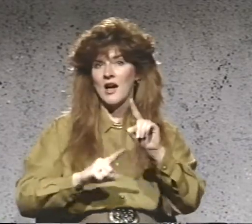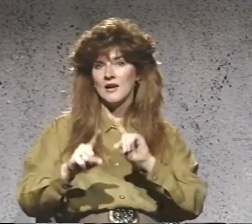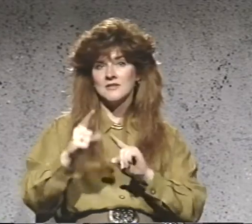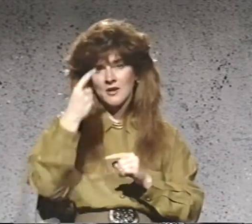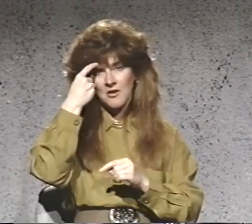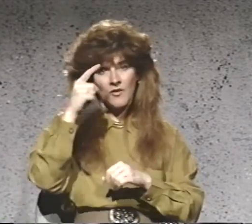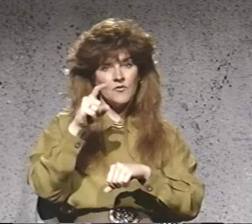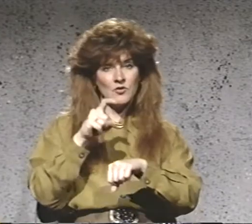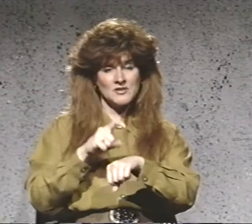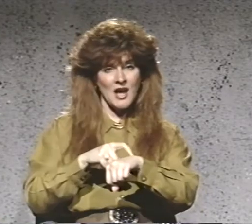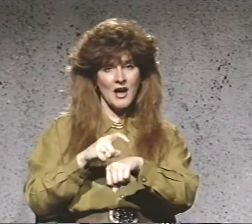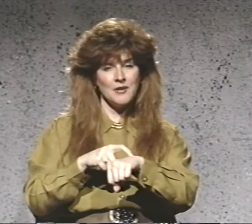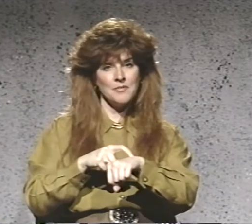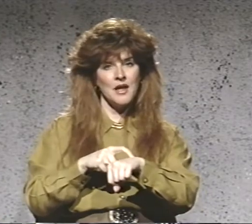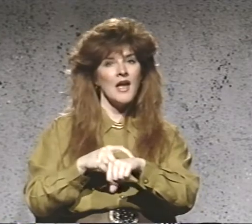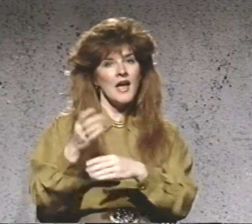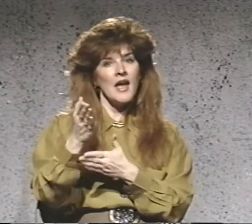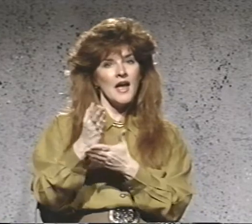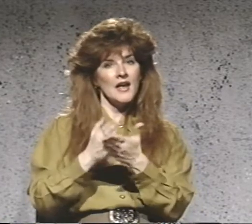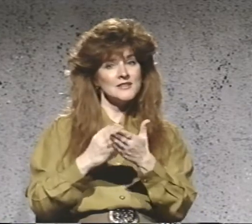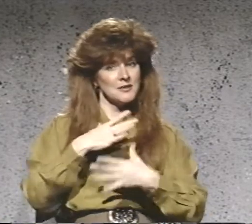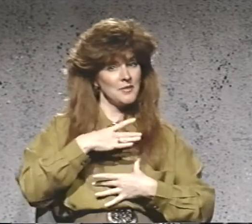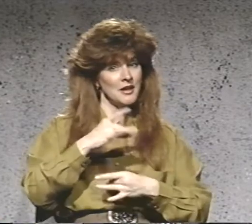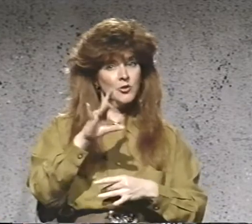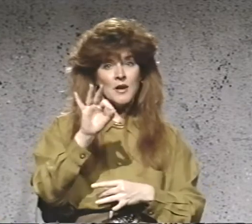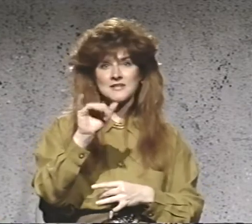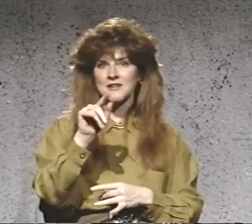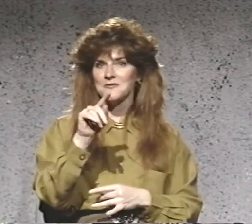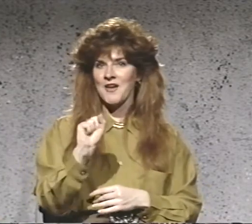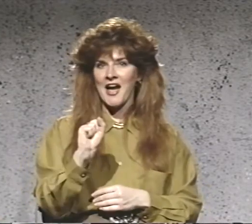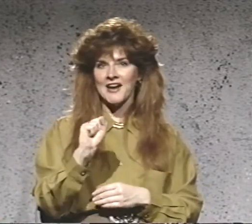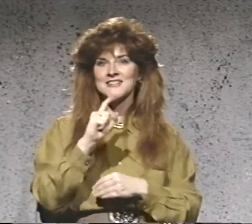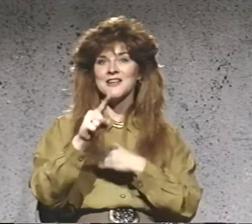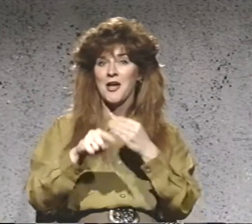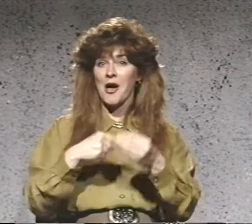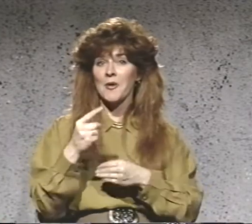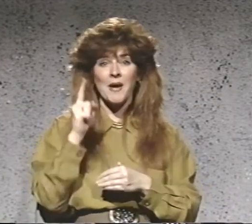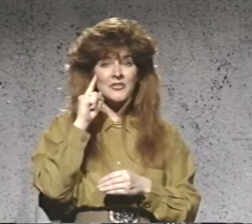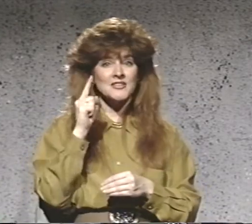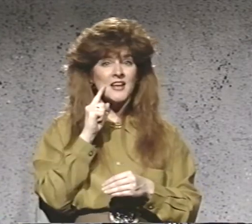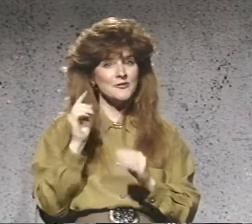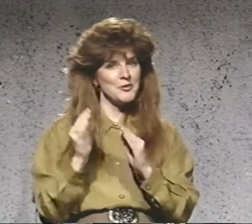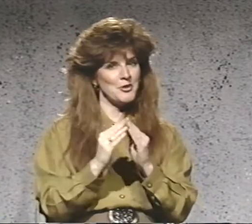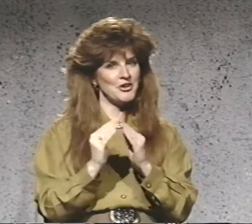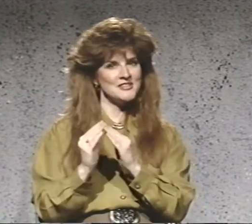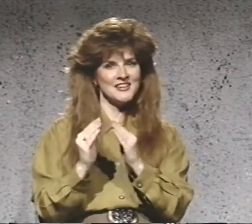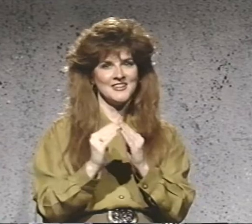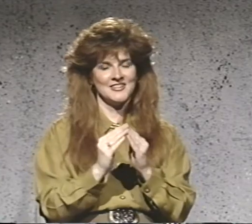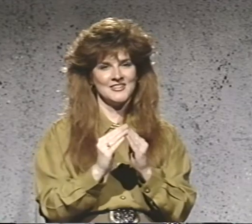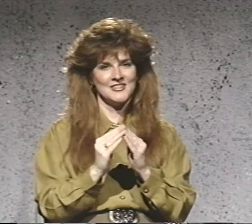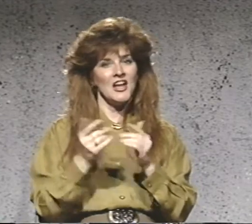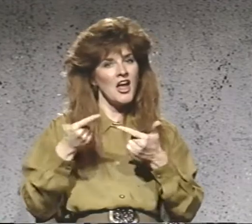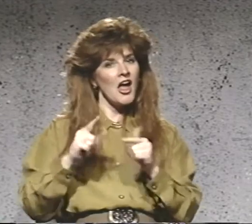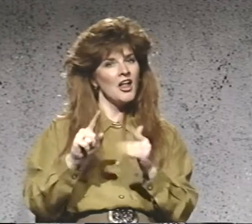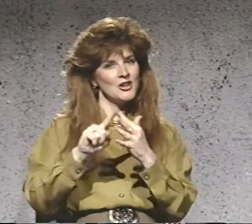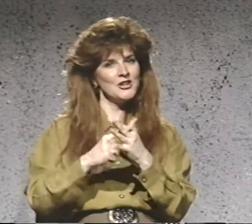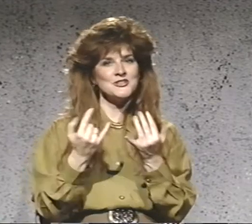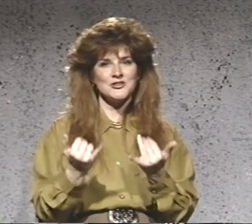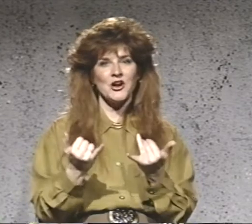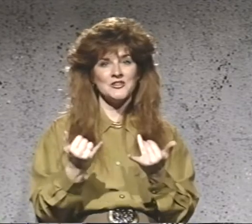signs for time and some interesting facts about the deaf community. Let's start